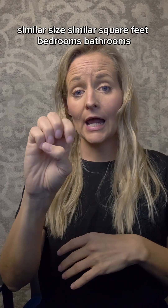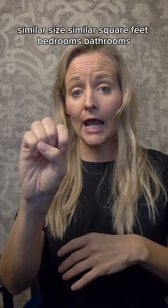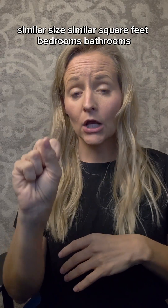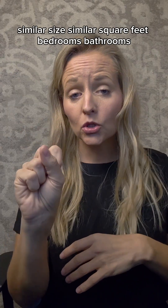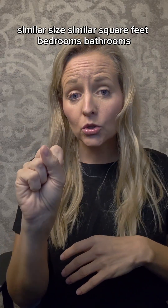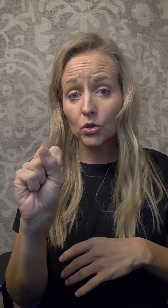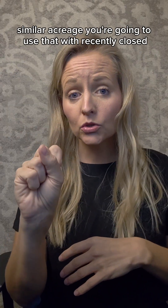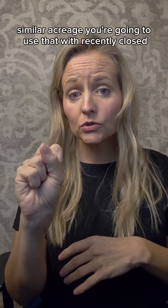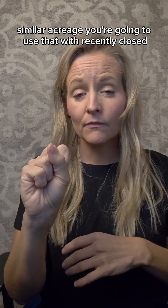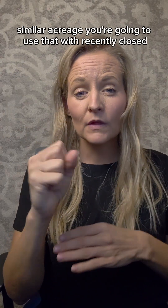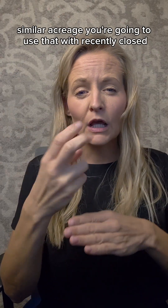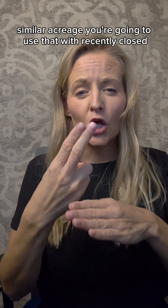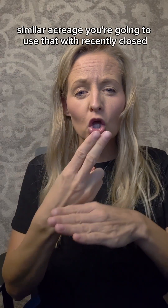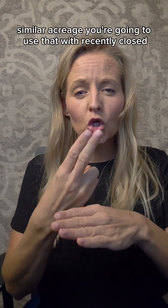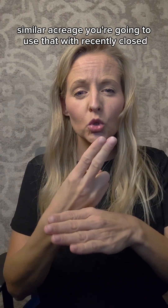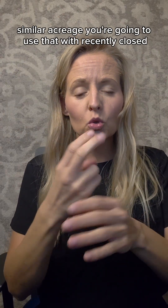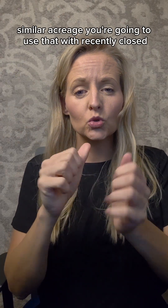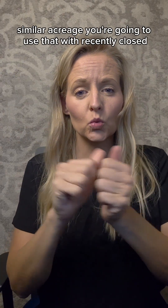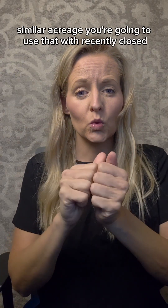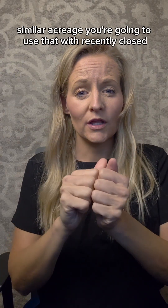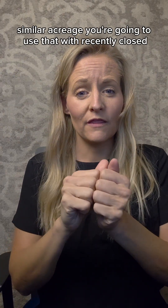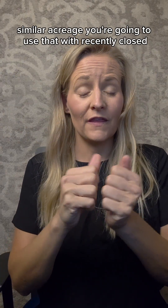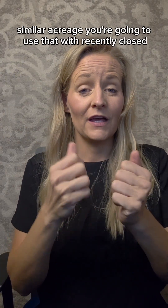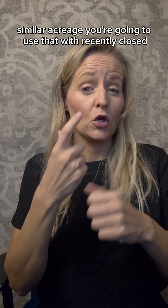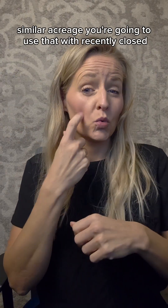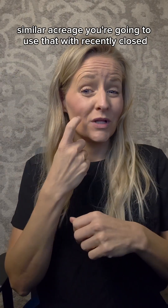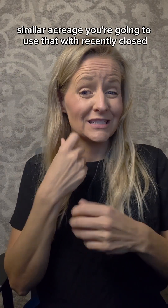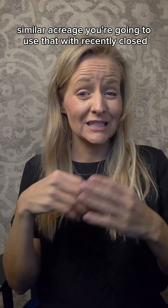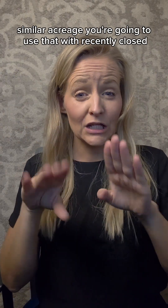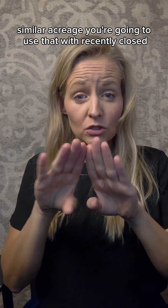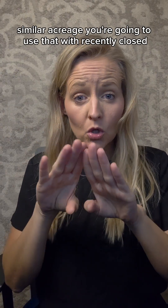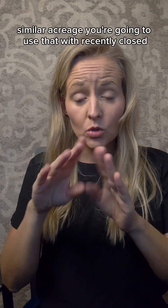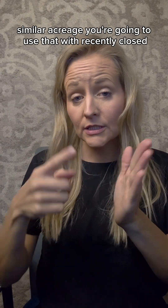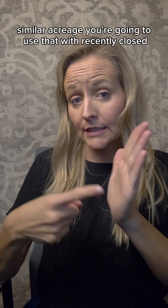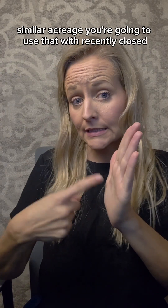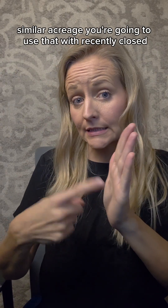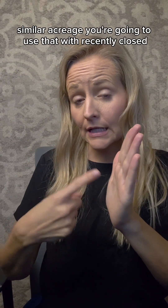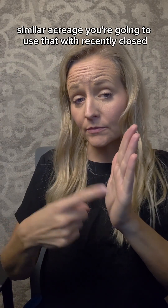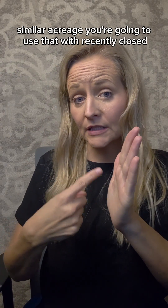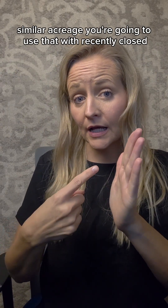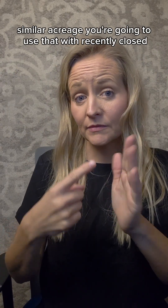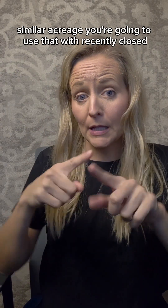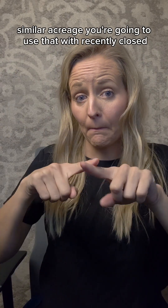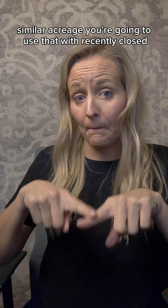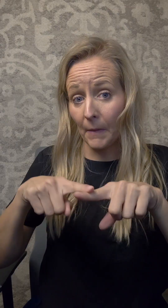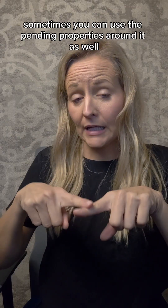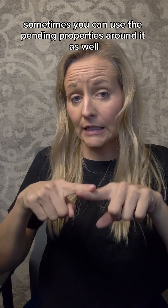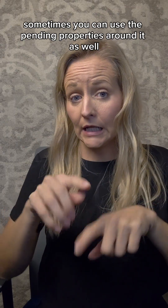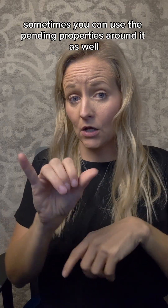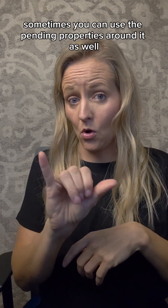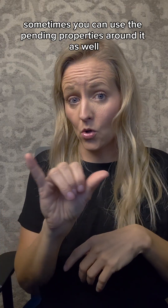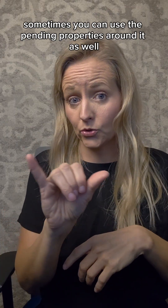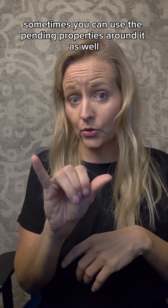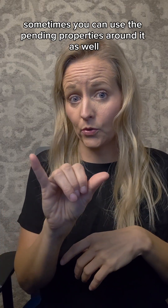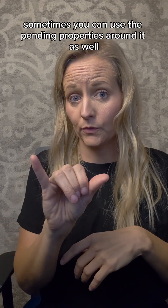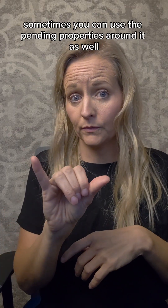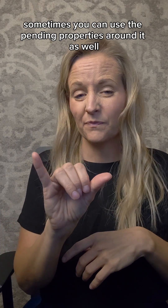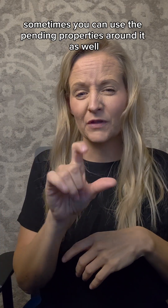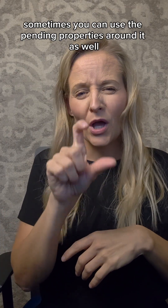bathrooms, similar acreage. You're going to use that with recently closed. Sometimes you can use the pending